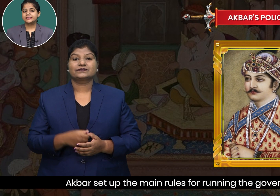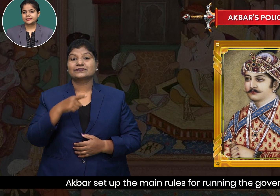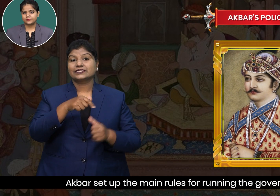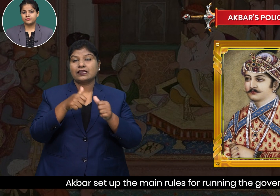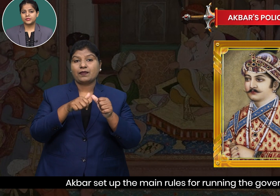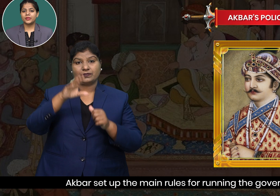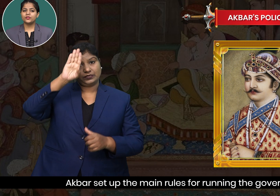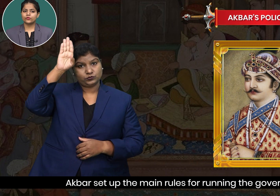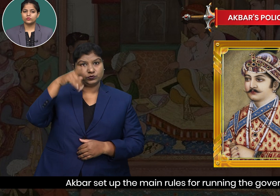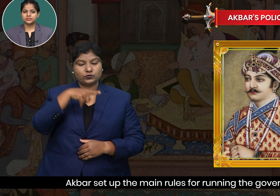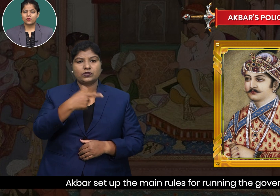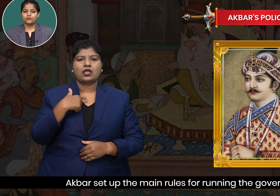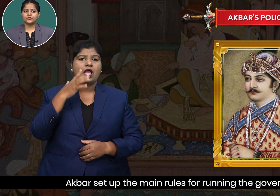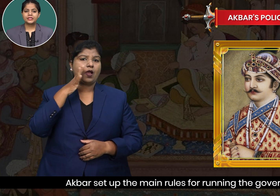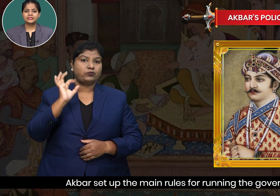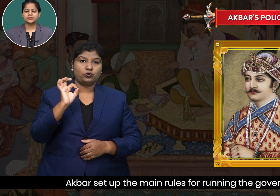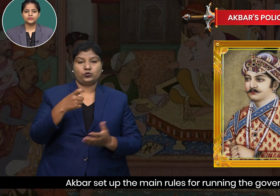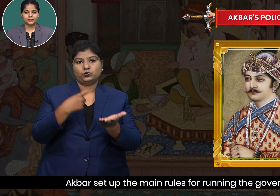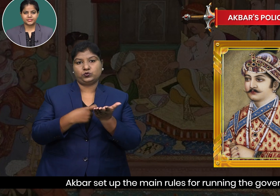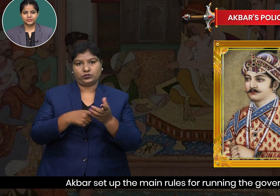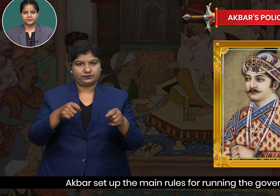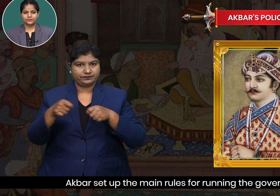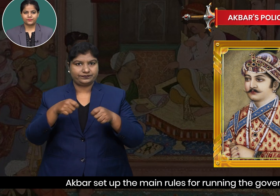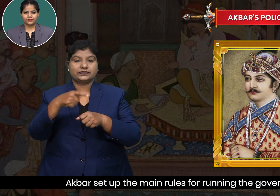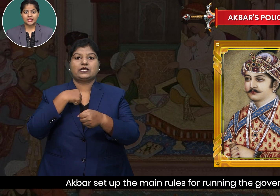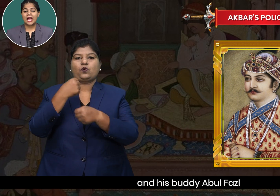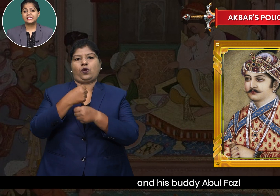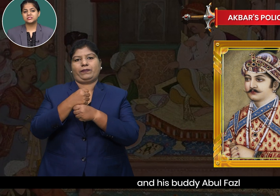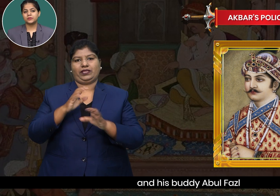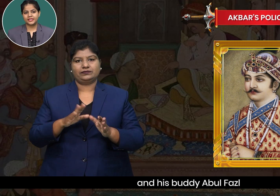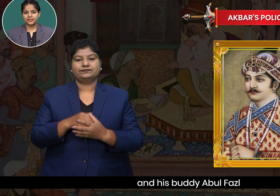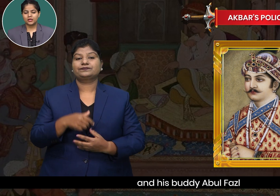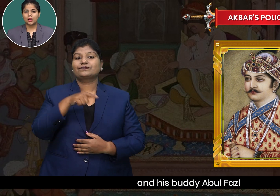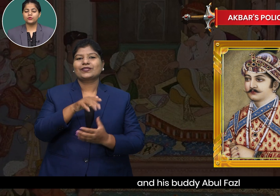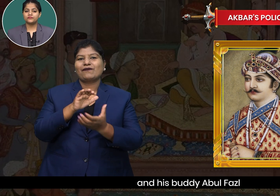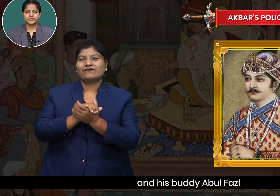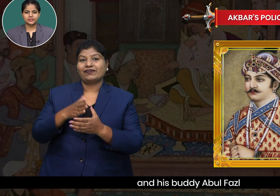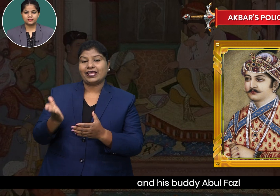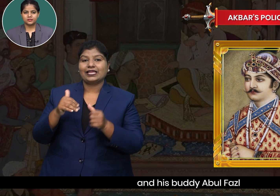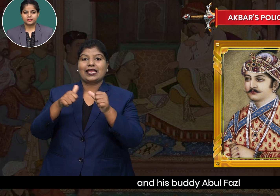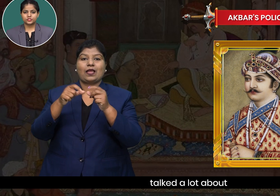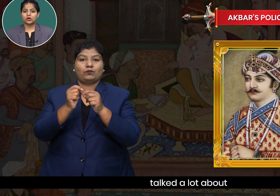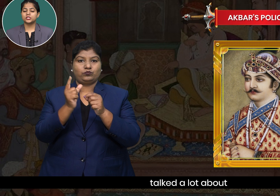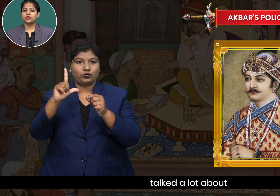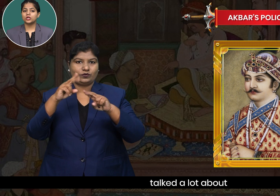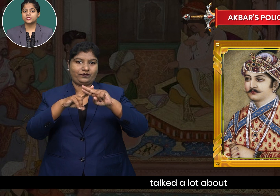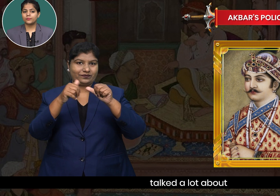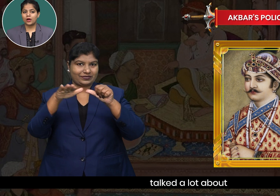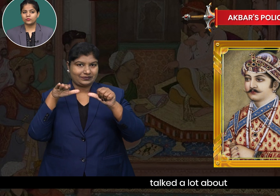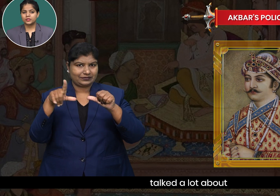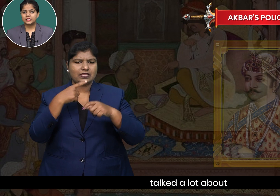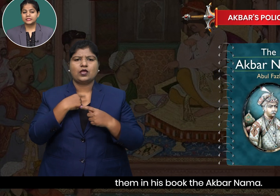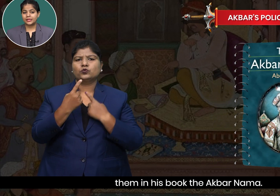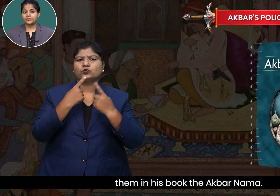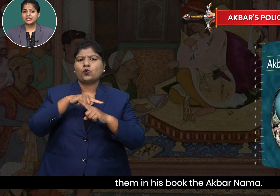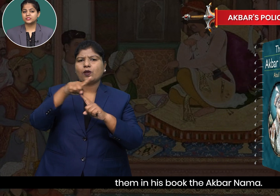Akbar set up the main rules for running the government, and his buddy Abul Fazl talked a lot